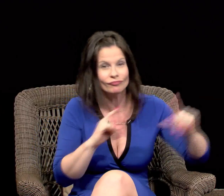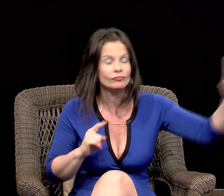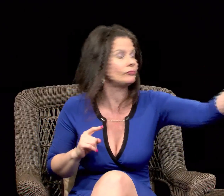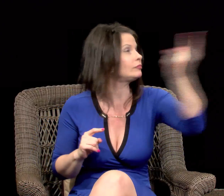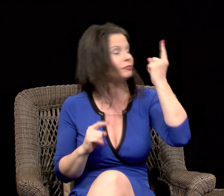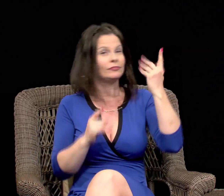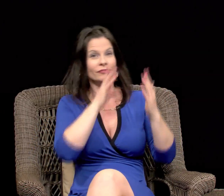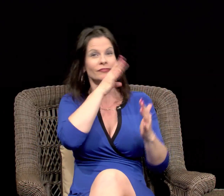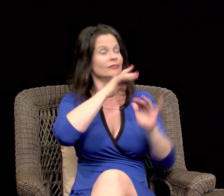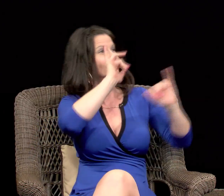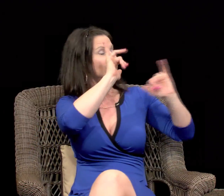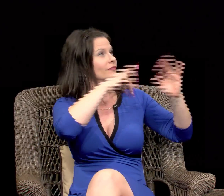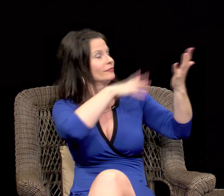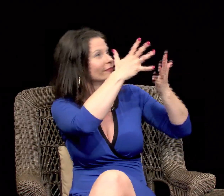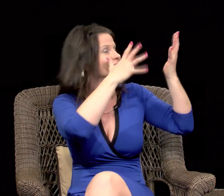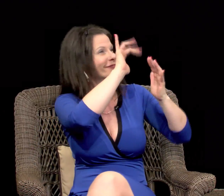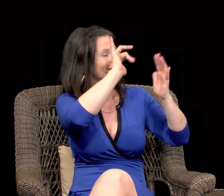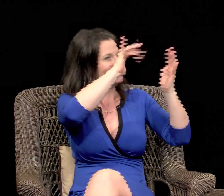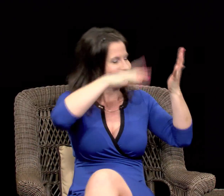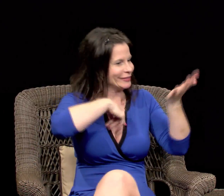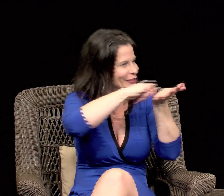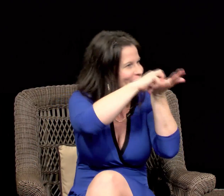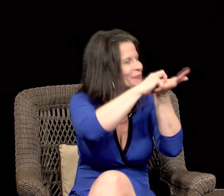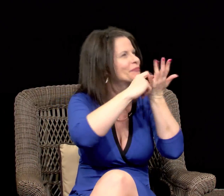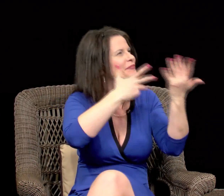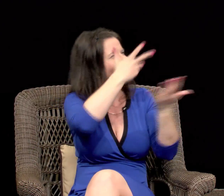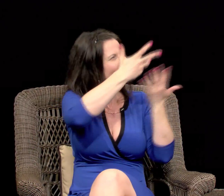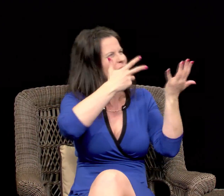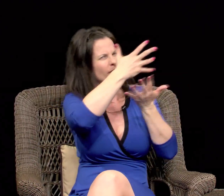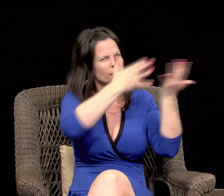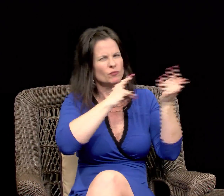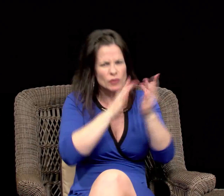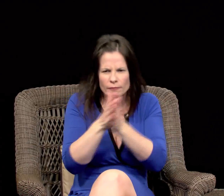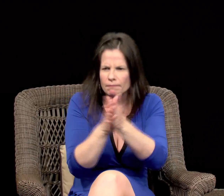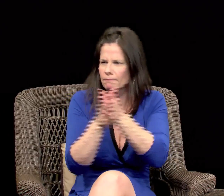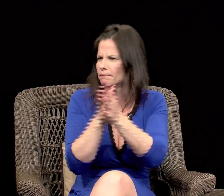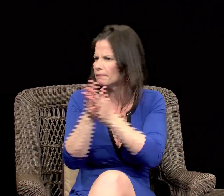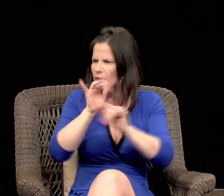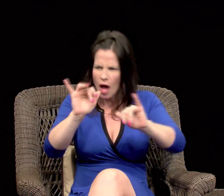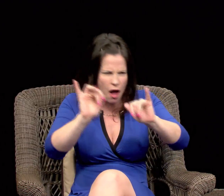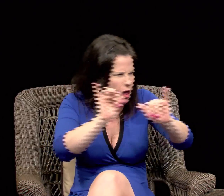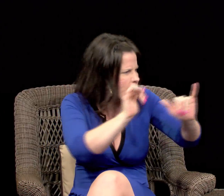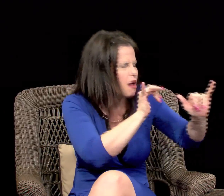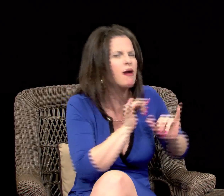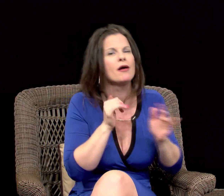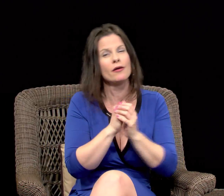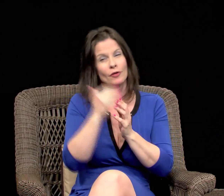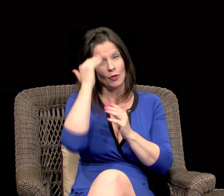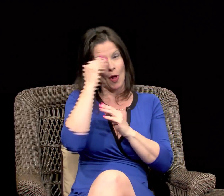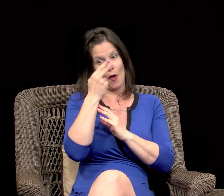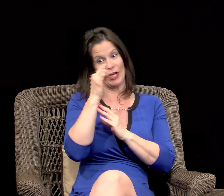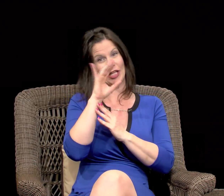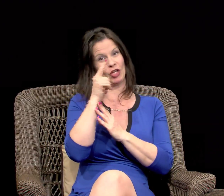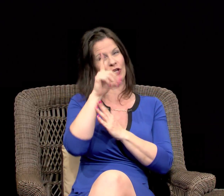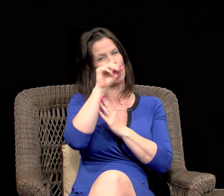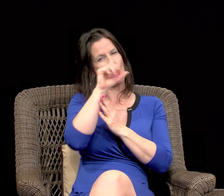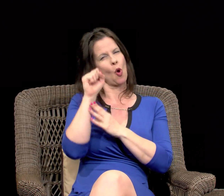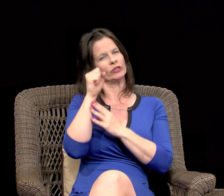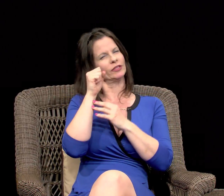sitting there, and Leticia had come up. We wrote back and forth, and she was very excited, very motivated